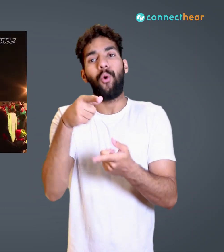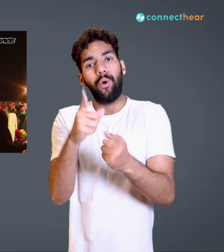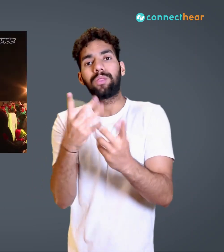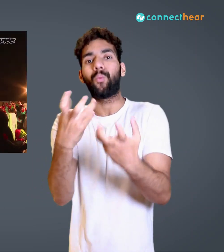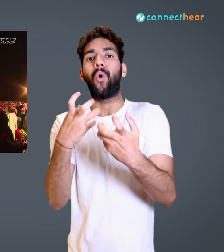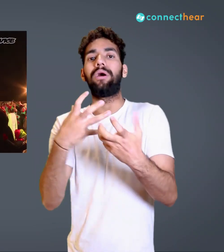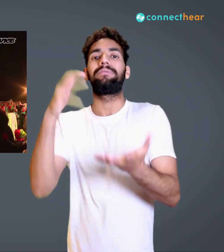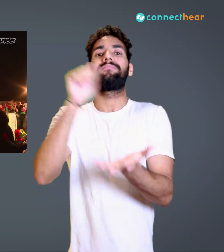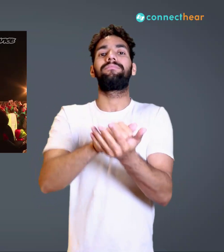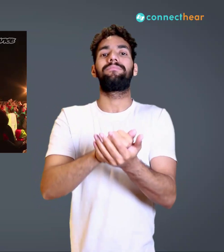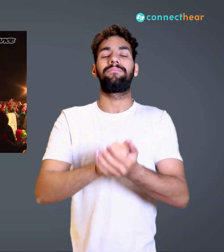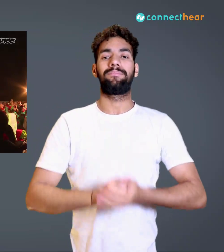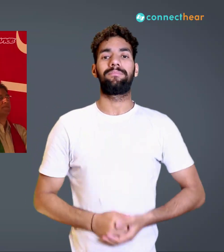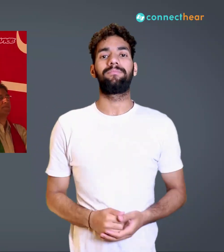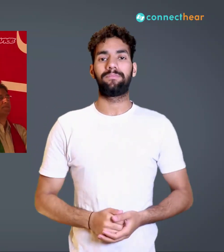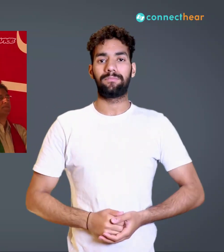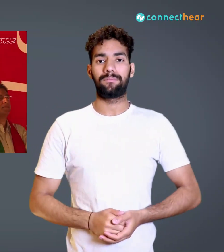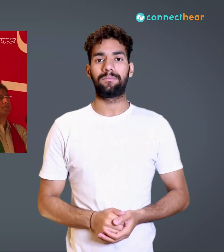did.